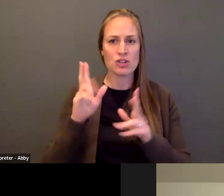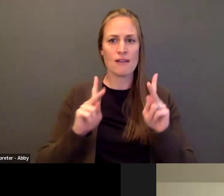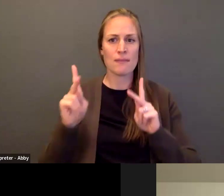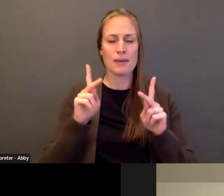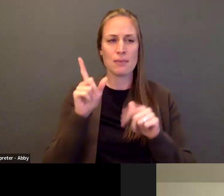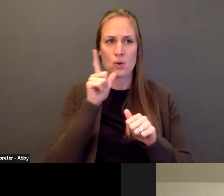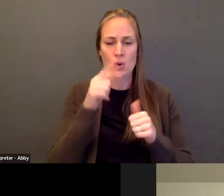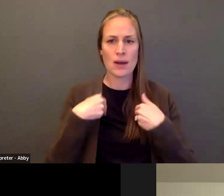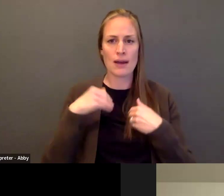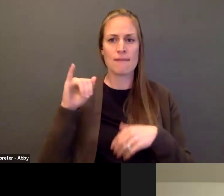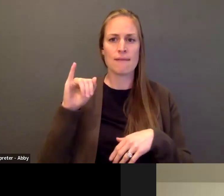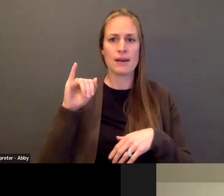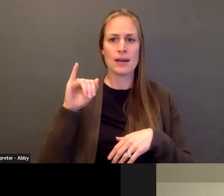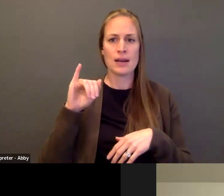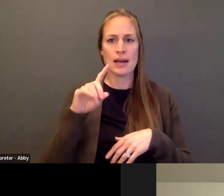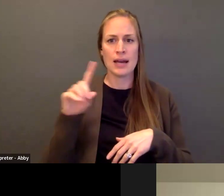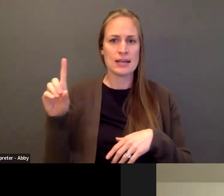justice system as a result?